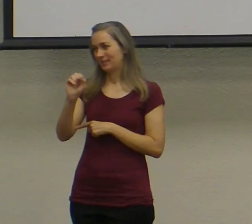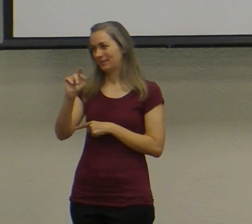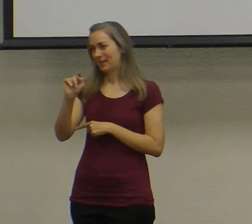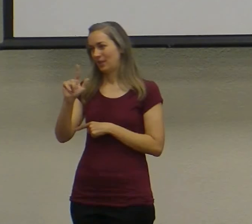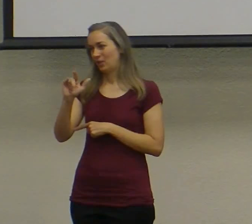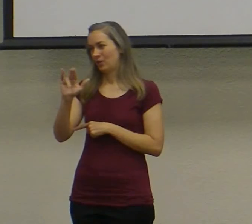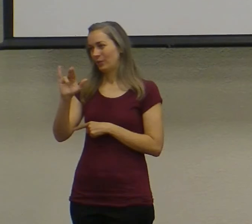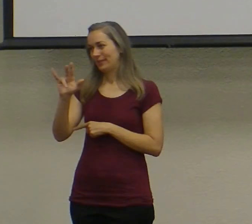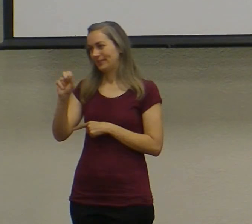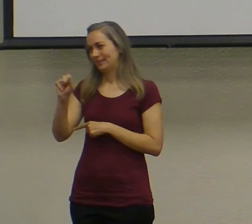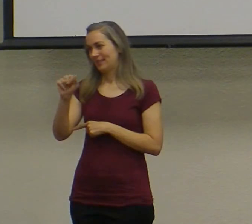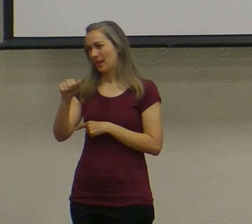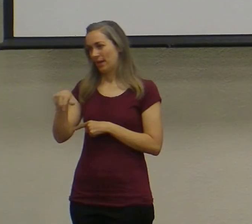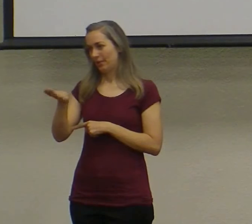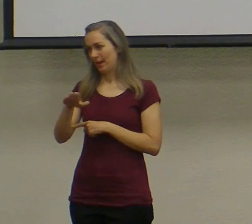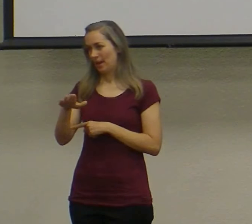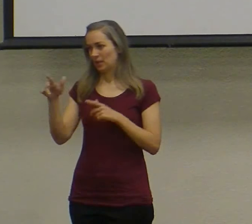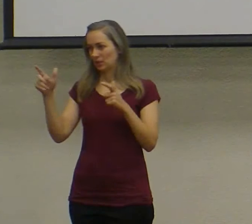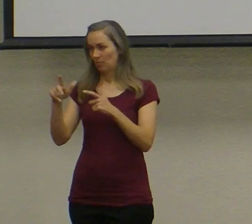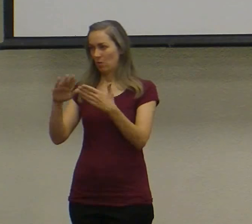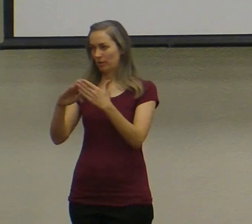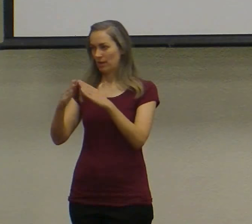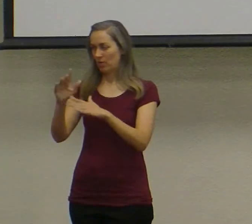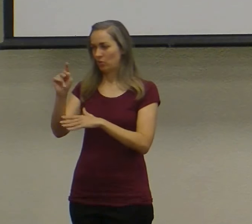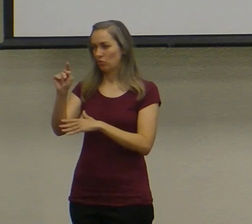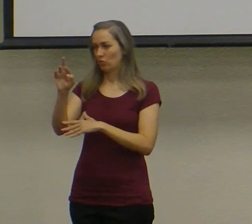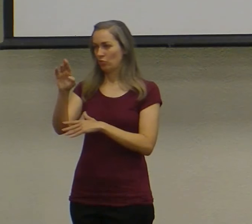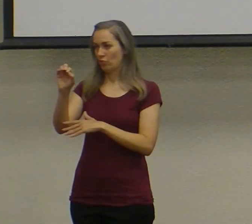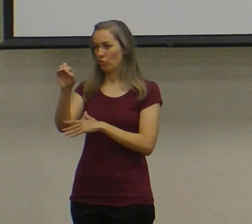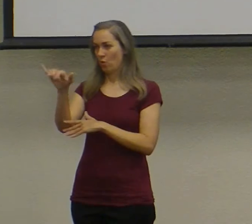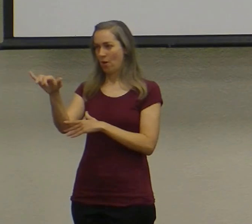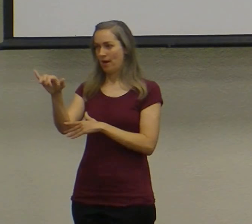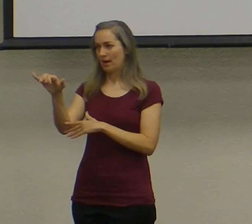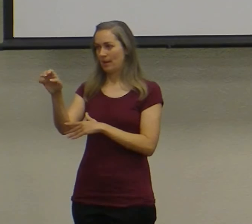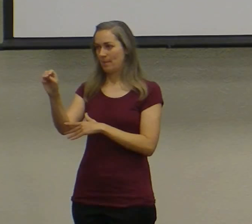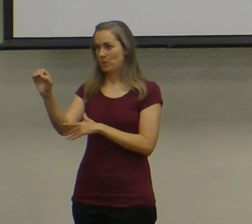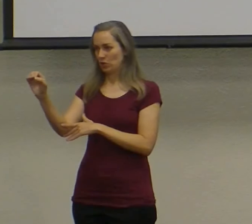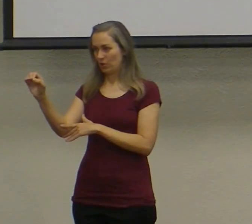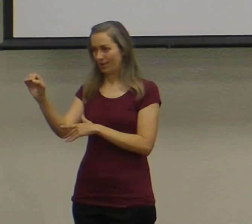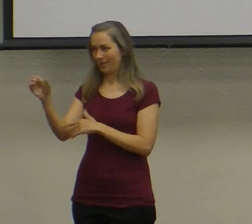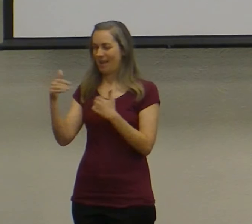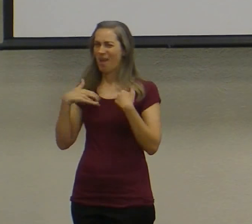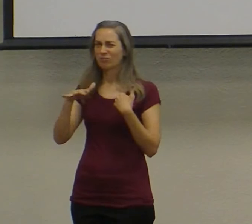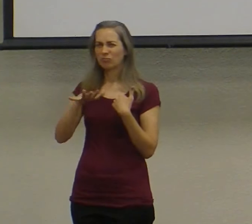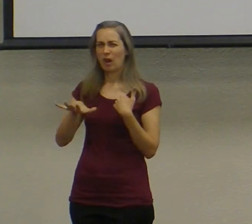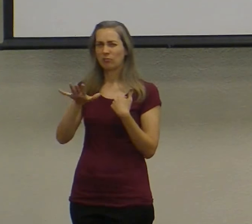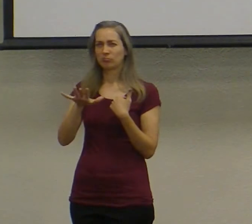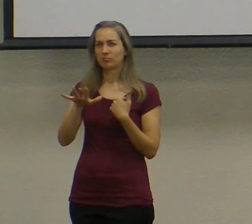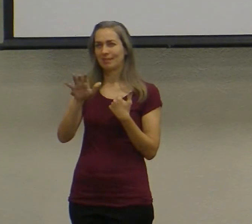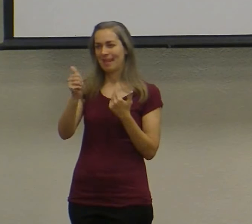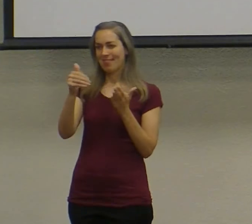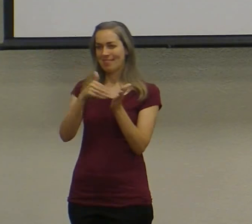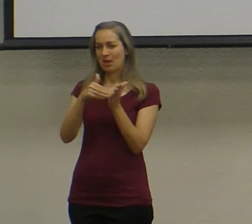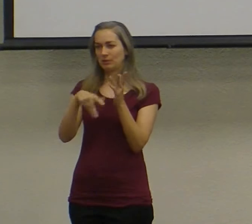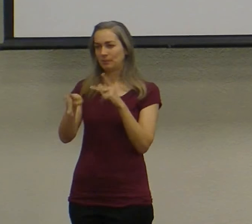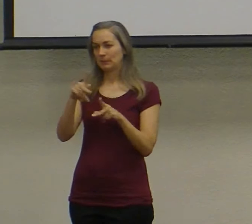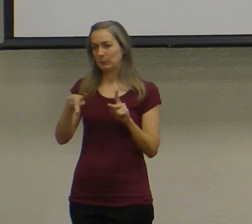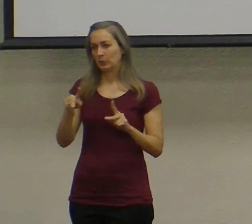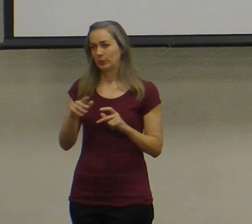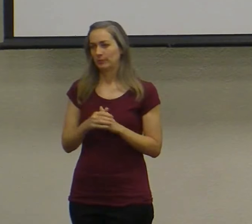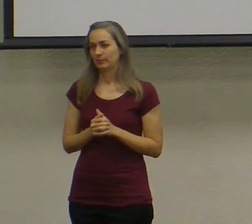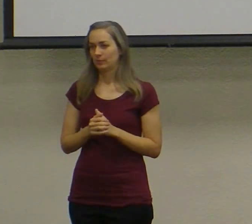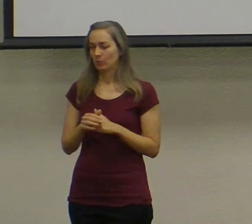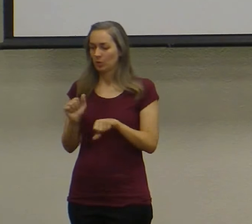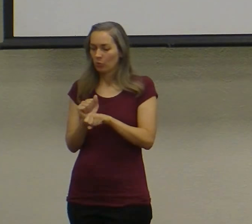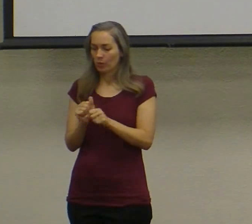We interned in a small town called Troy, Missouri. It has about 10,000 people in it, and we did work with our